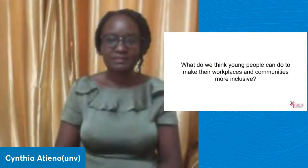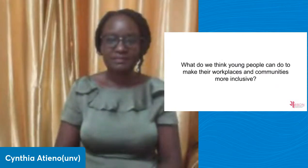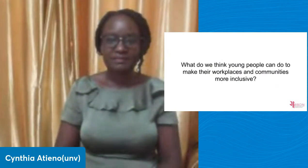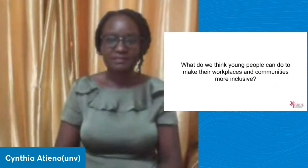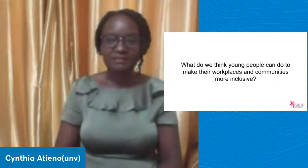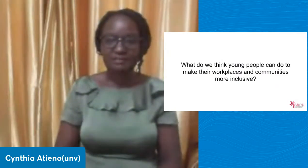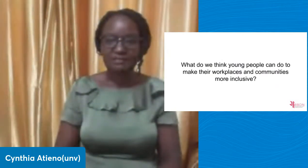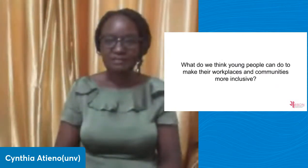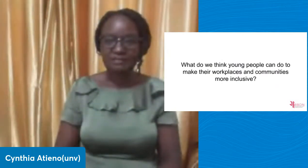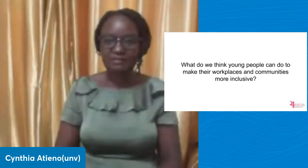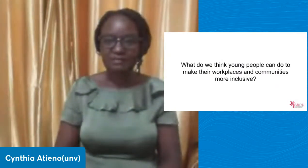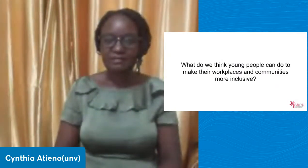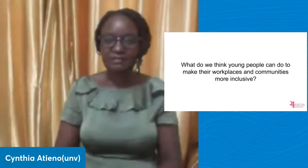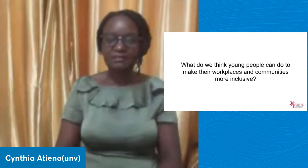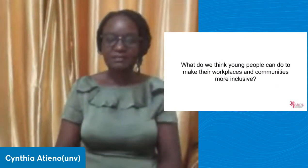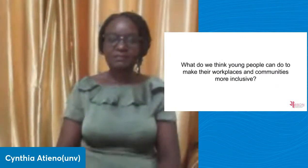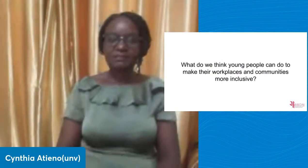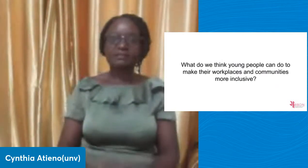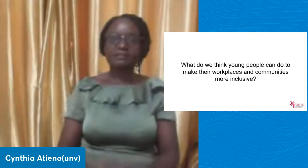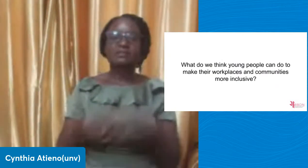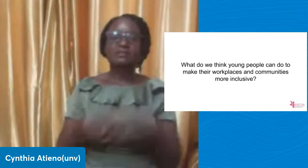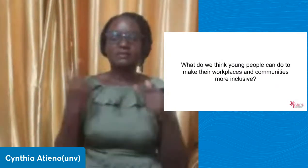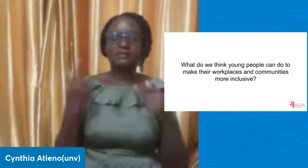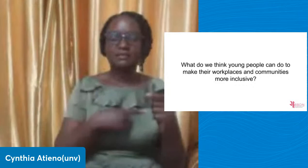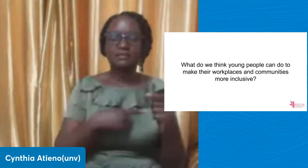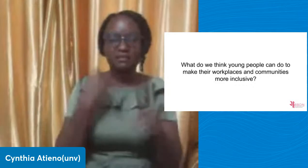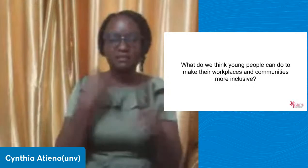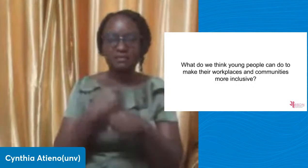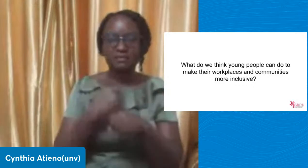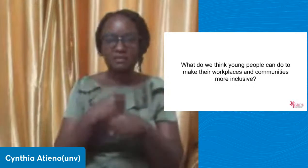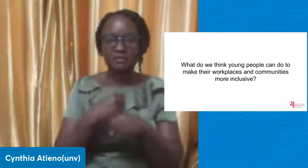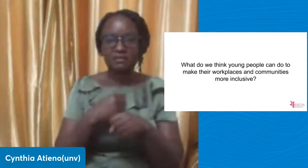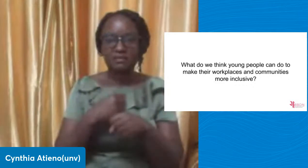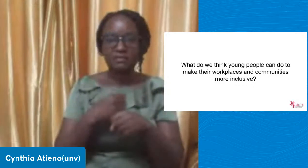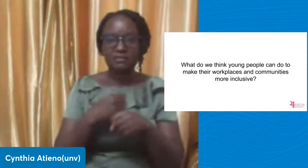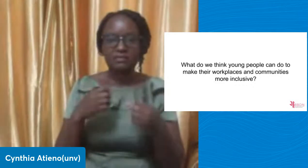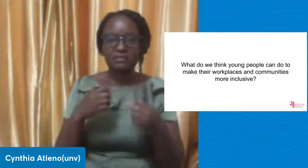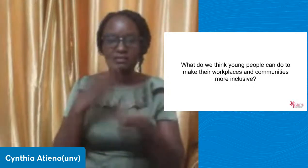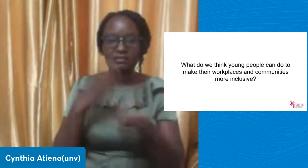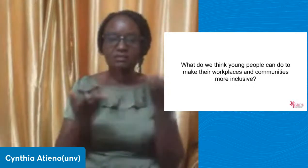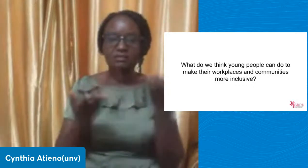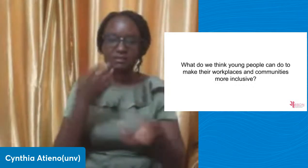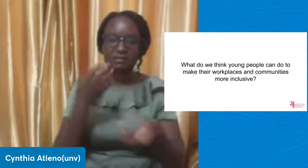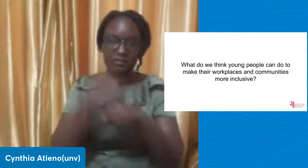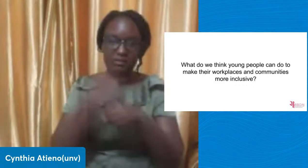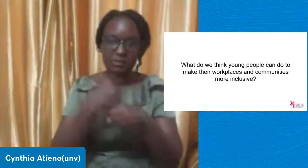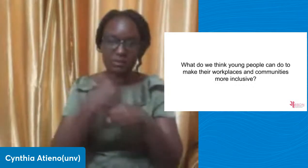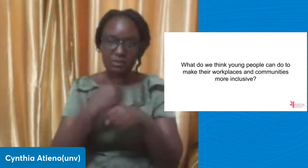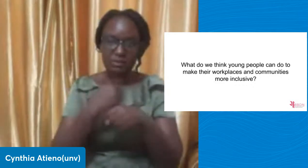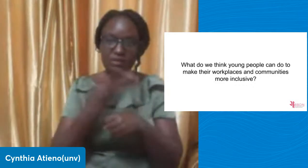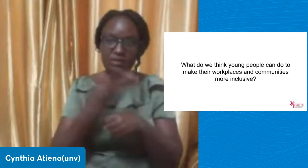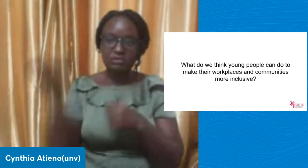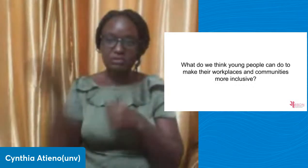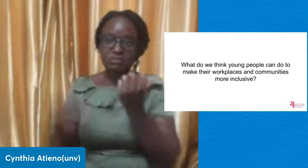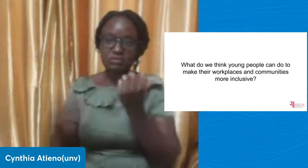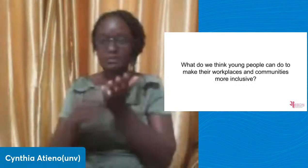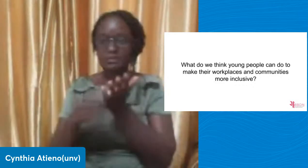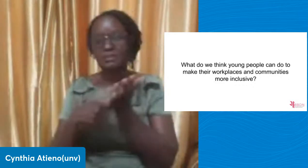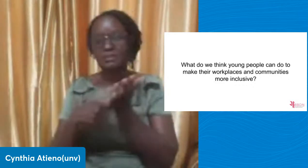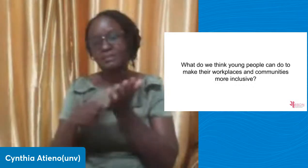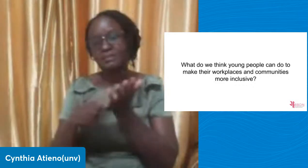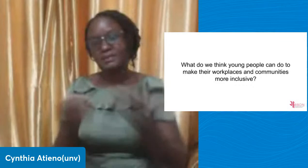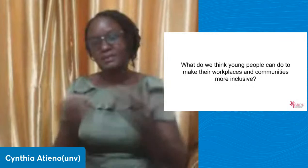So as we have been working in both the sectors like employment and also somewhat in the skills development areas for persons